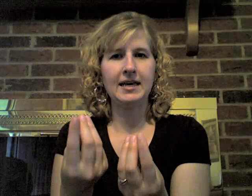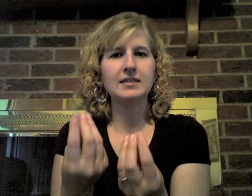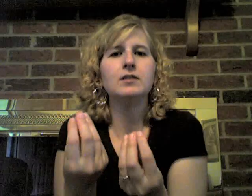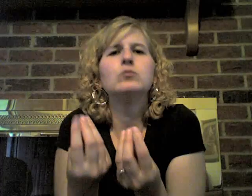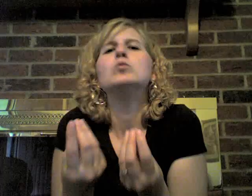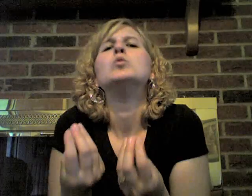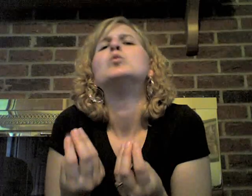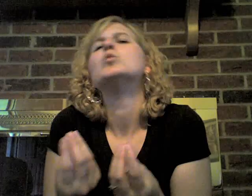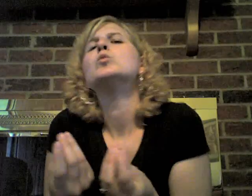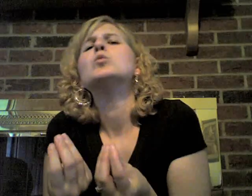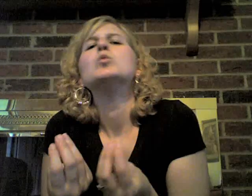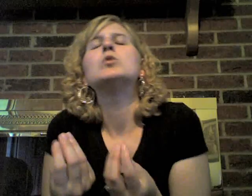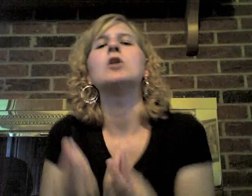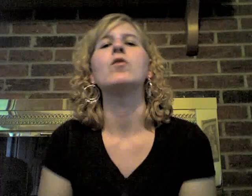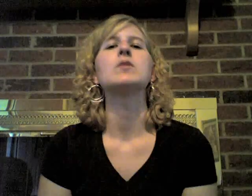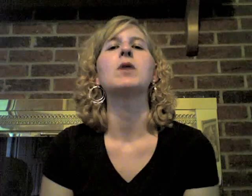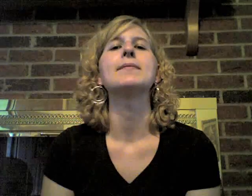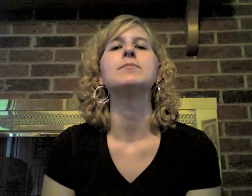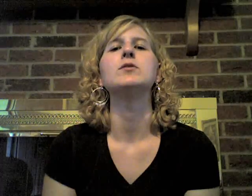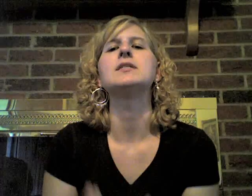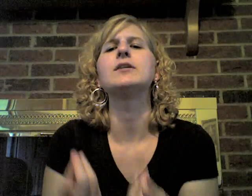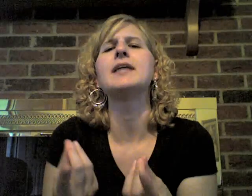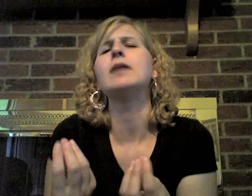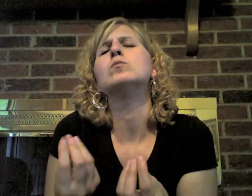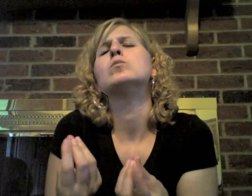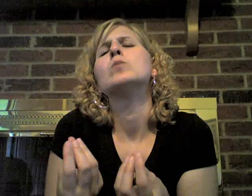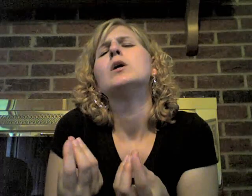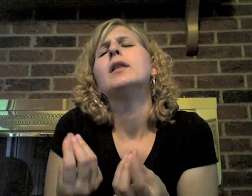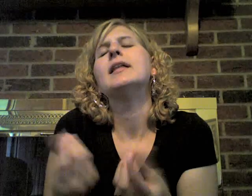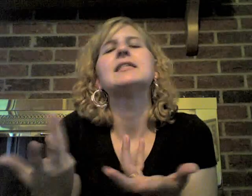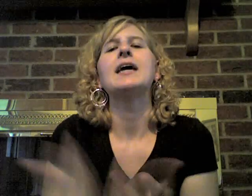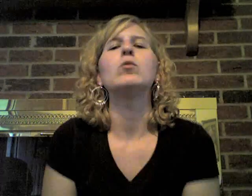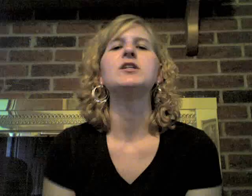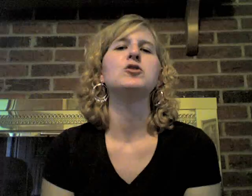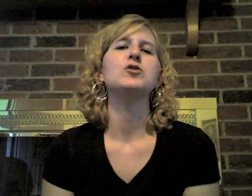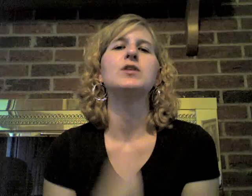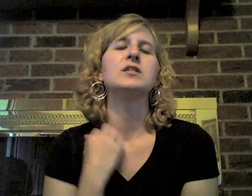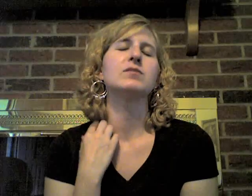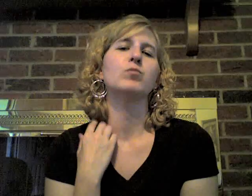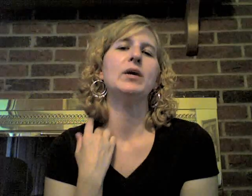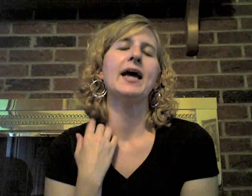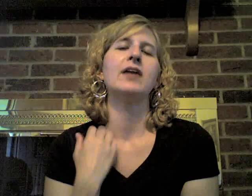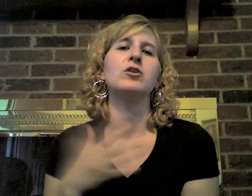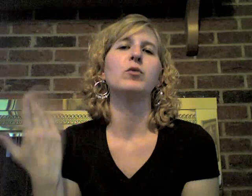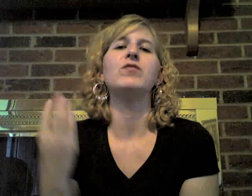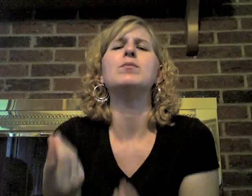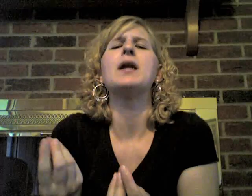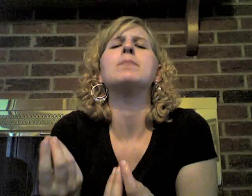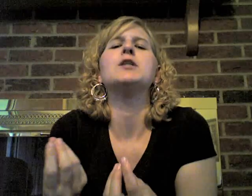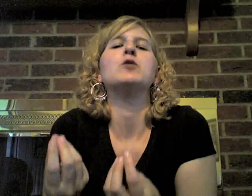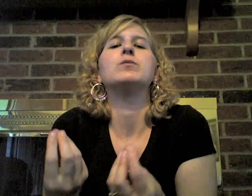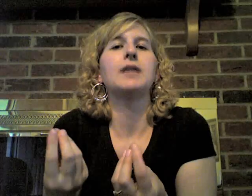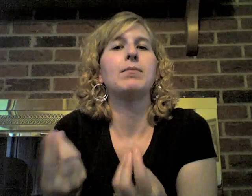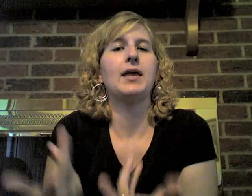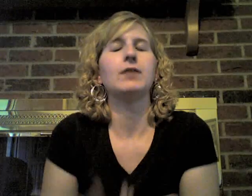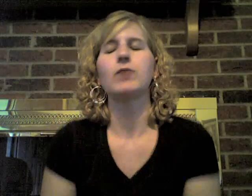this. So if someone comes up to you and starts saying, that's like, what did you do this weekend, or what have you been up to, type thing.